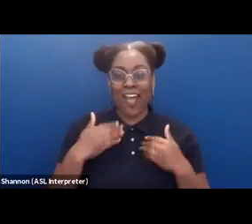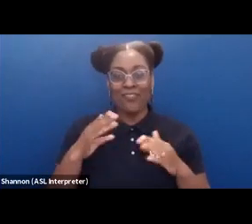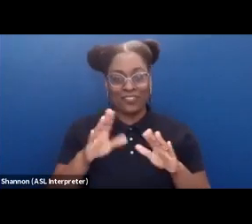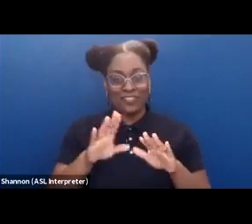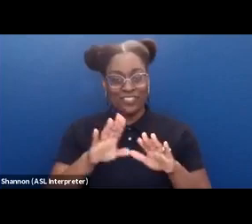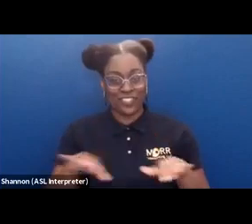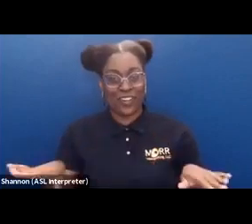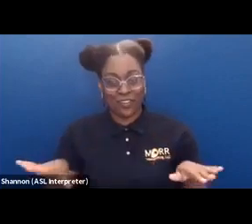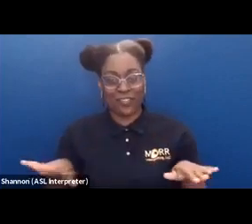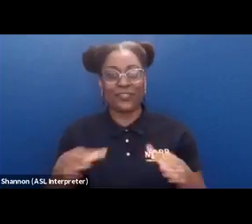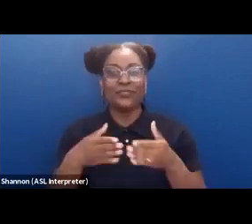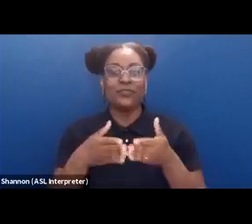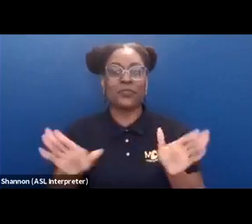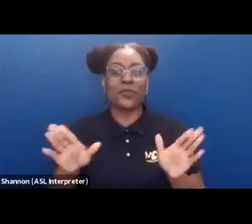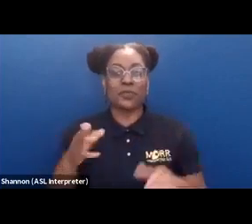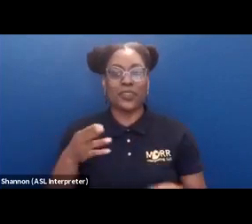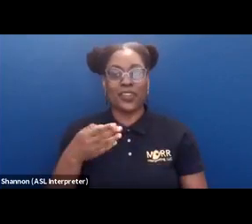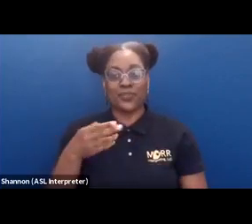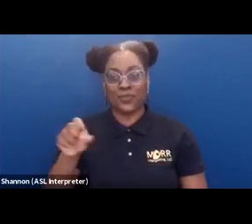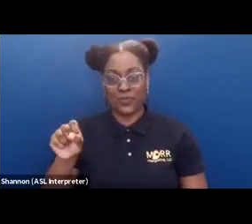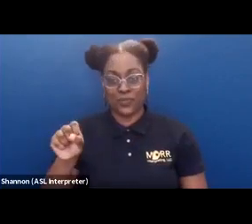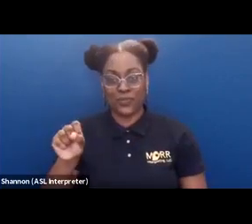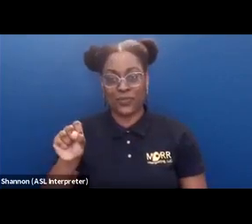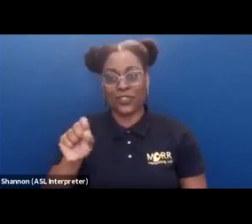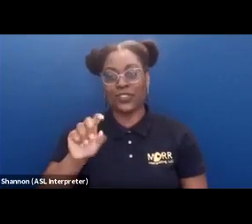of Tuscaloosa,